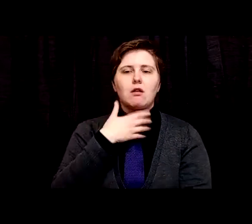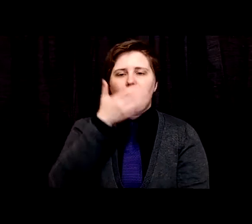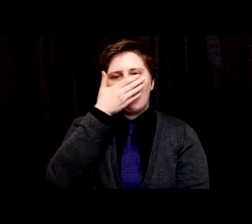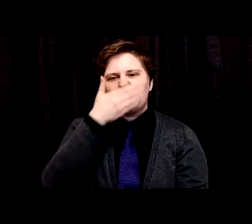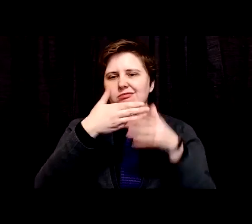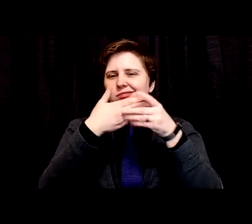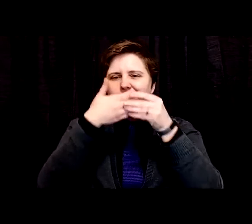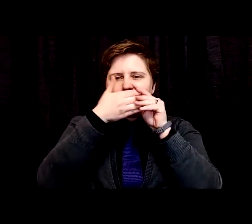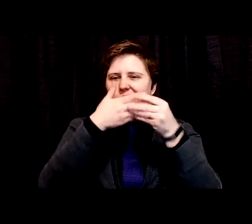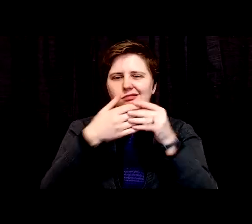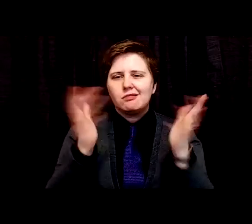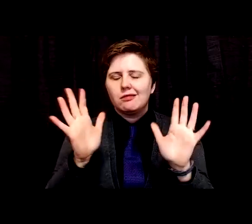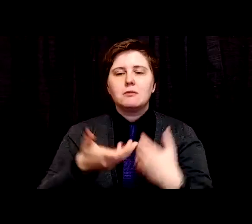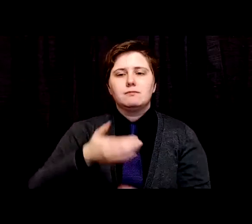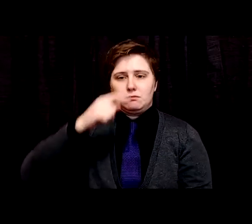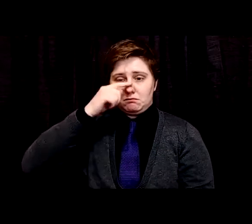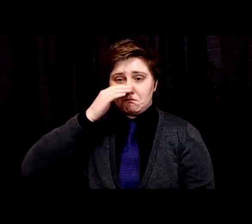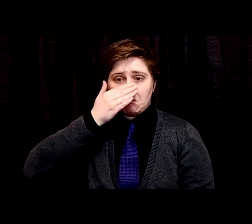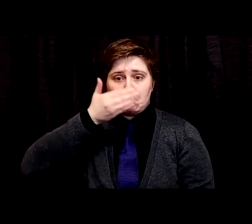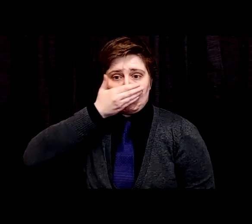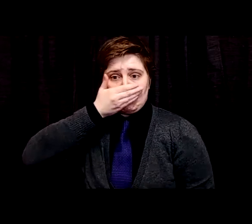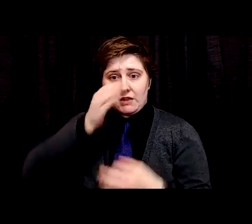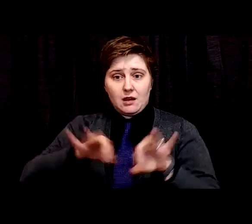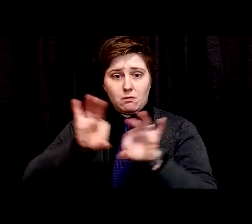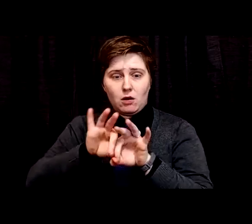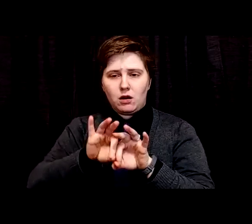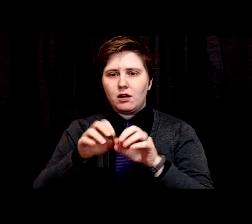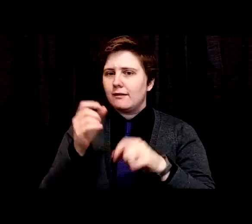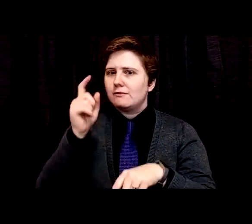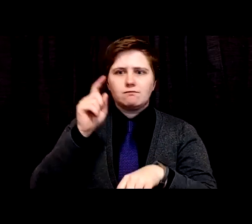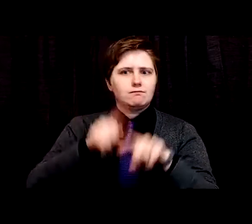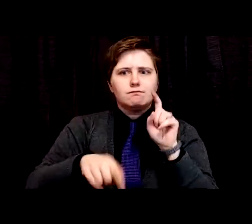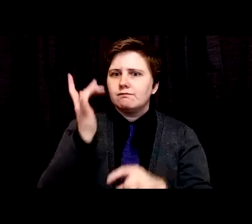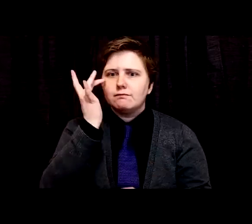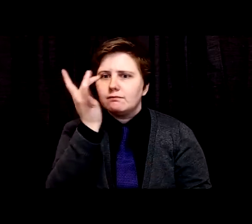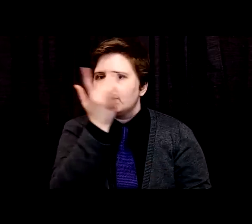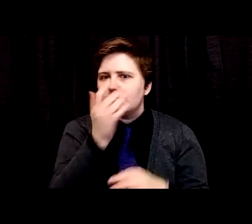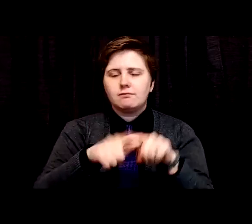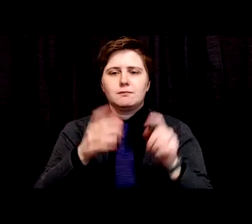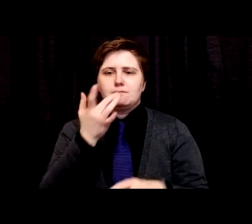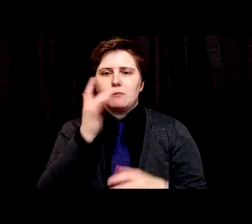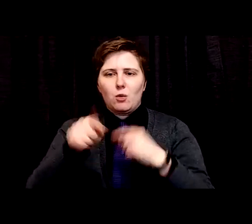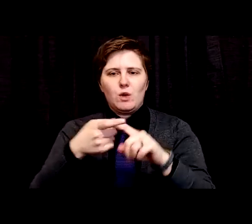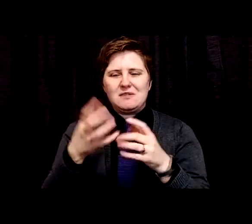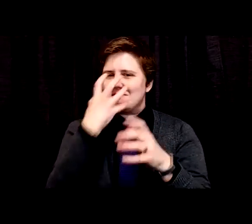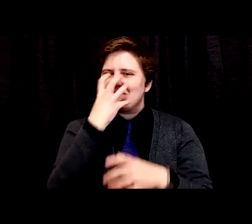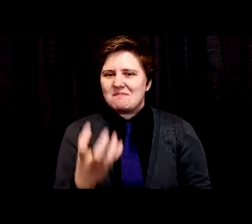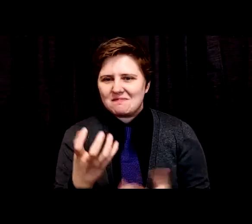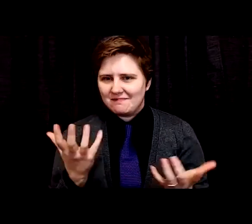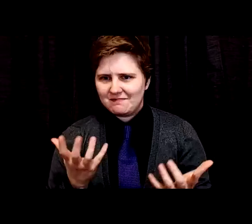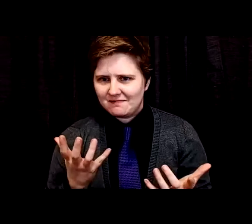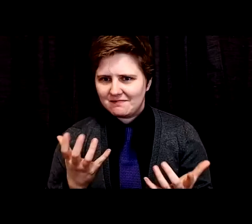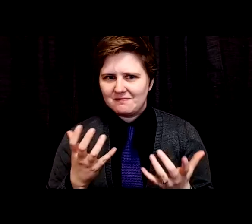your nose and your mouth. That's important. Again, don't touch your eyes, your mouth. Removing these masks, whether it's